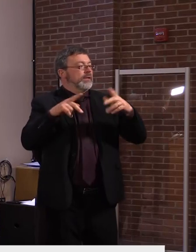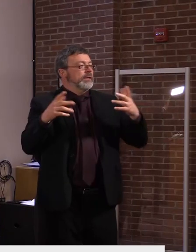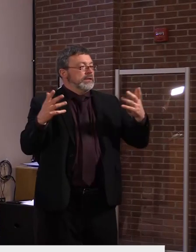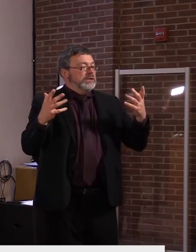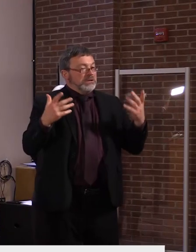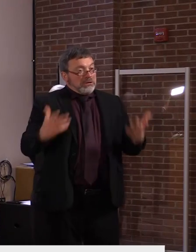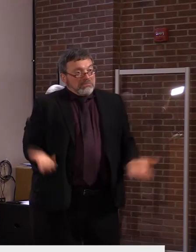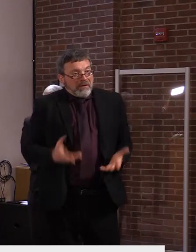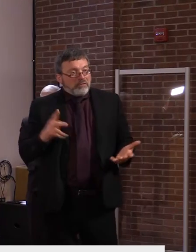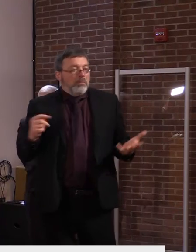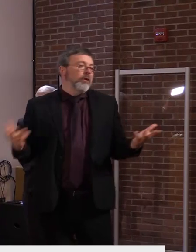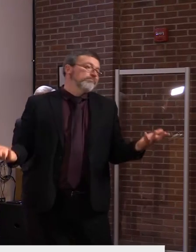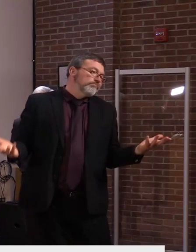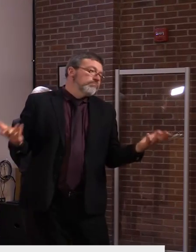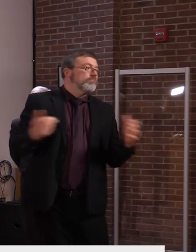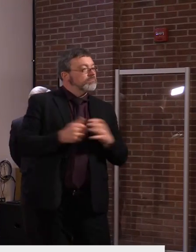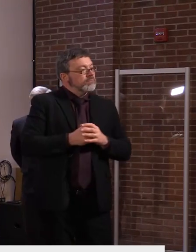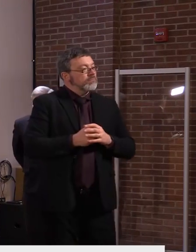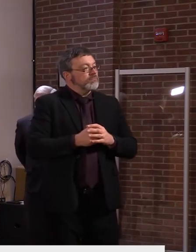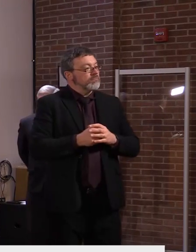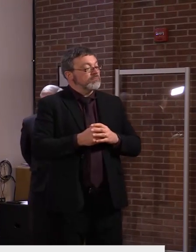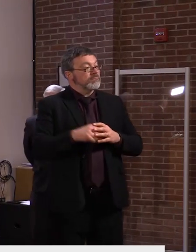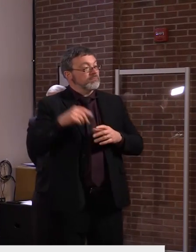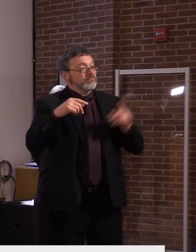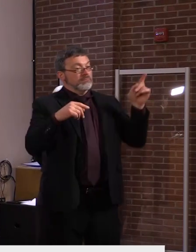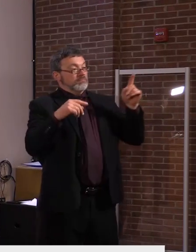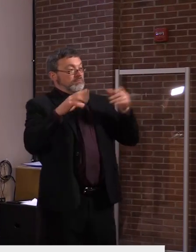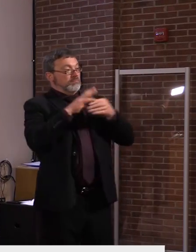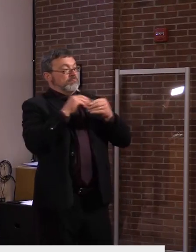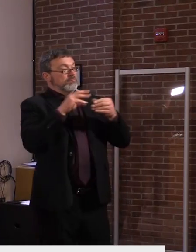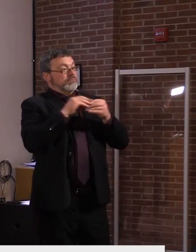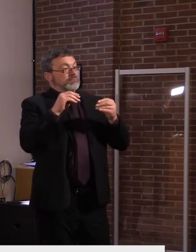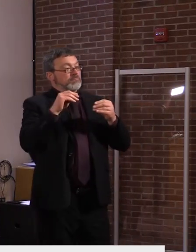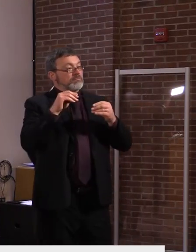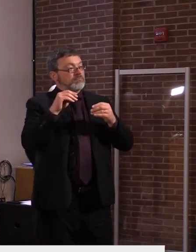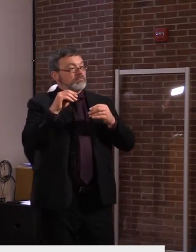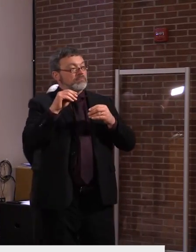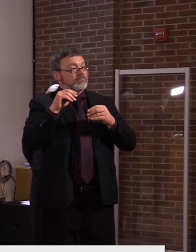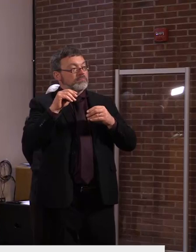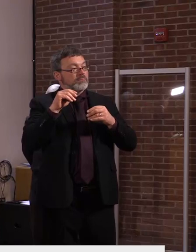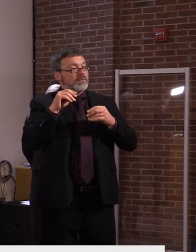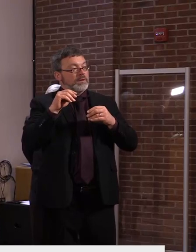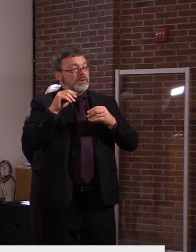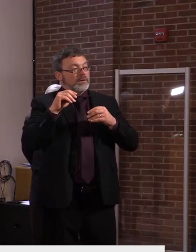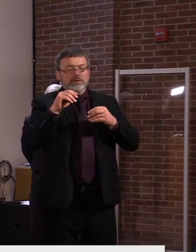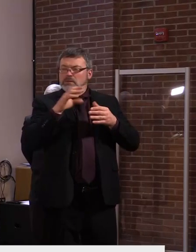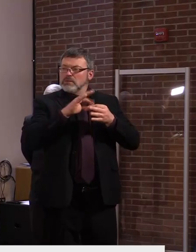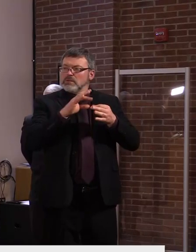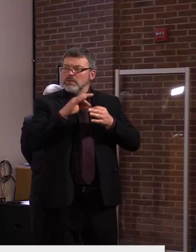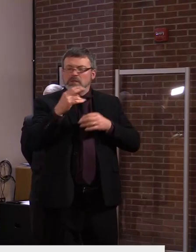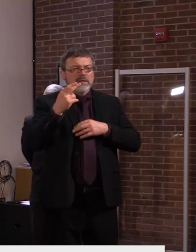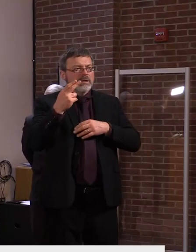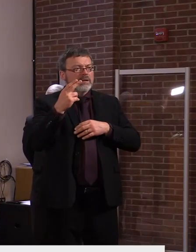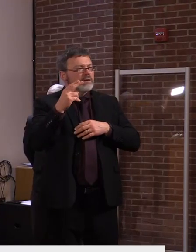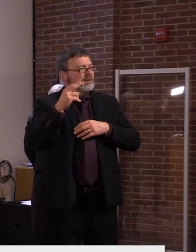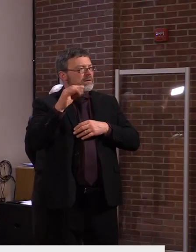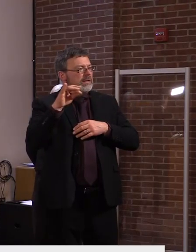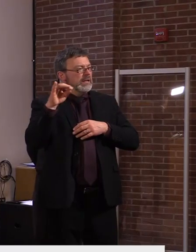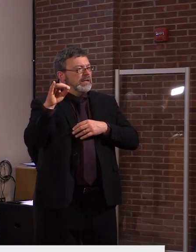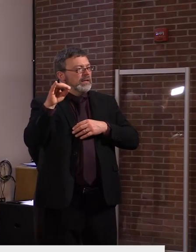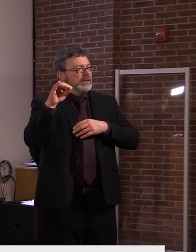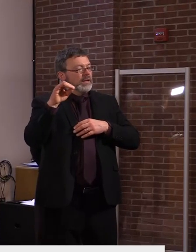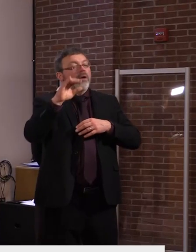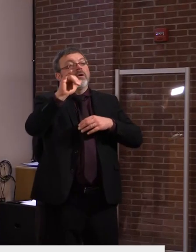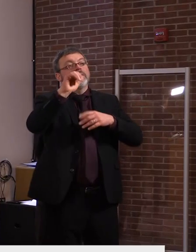They also said that there are now, Abbott was the early manufacturer of these